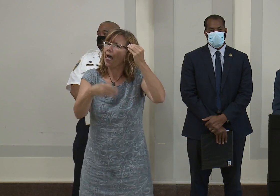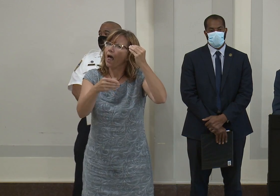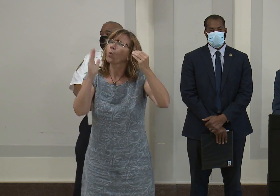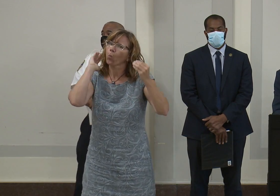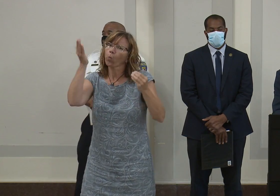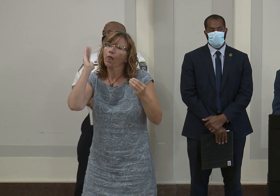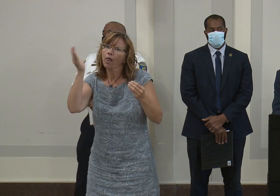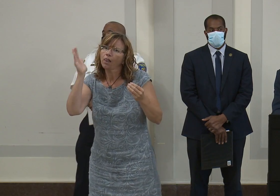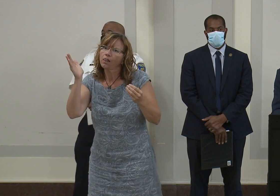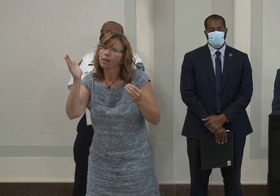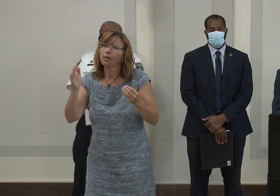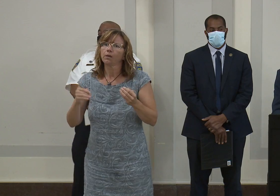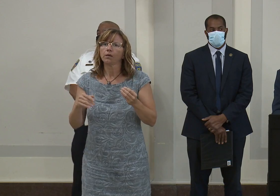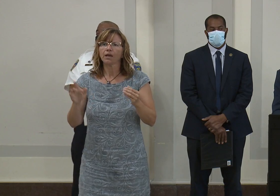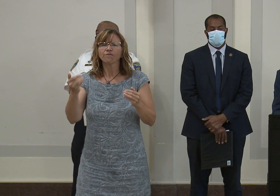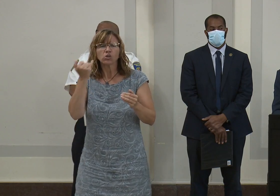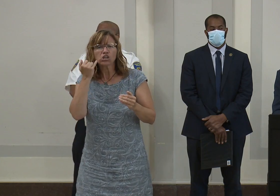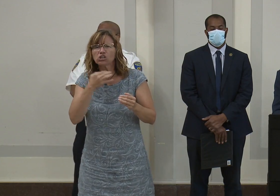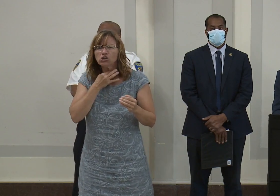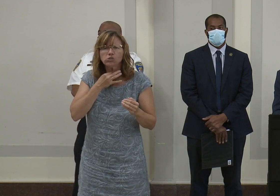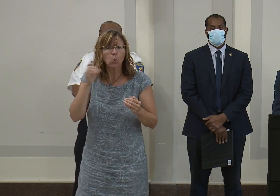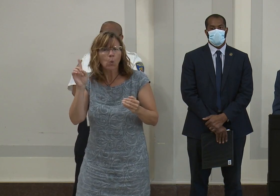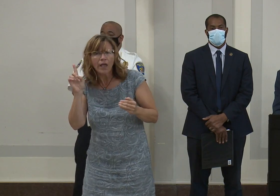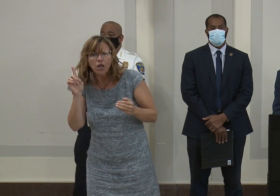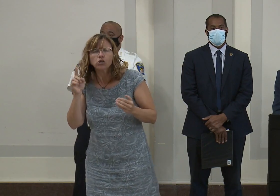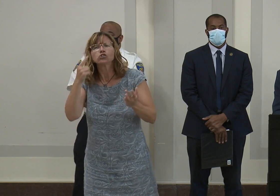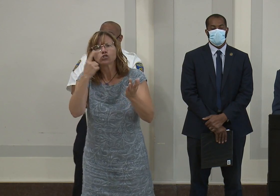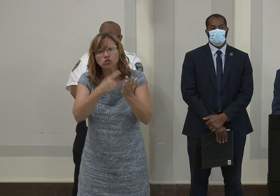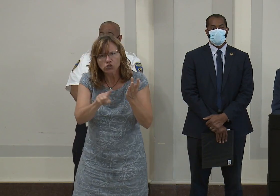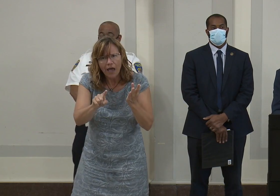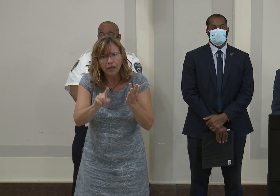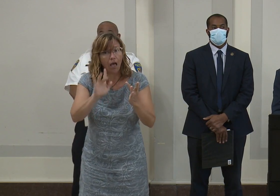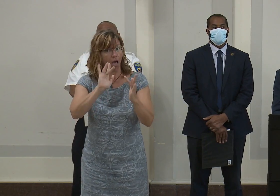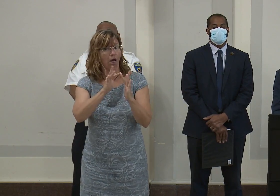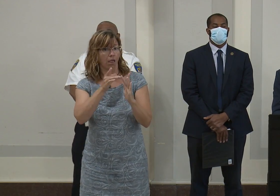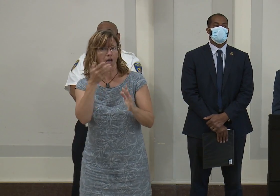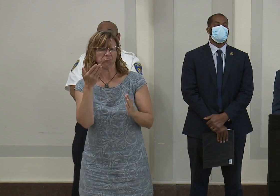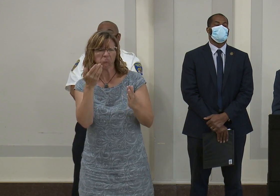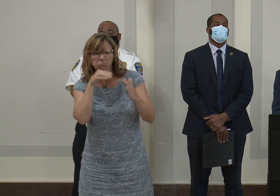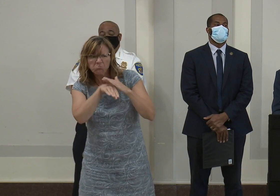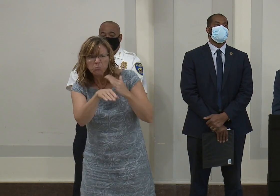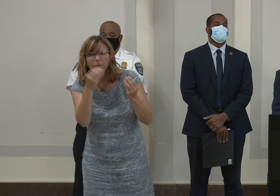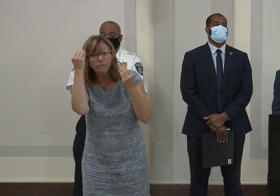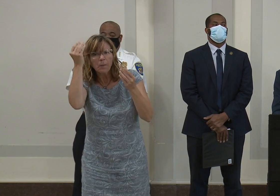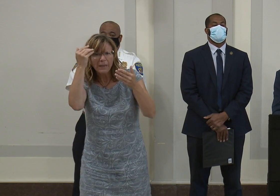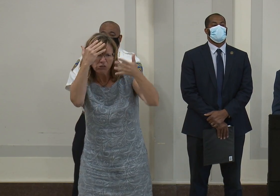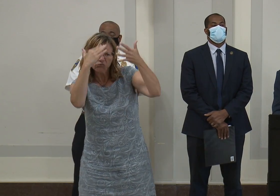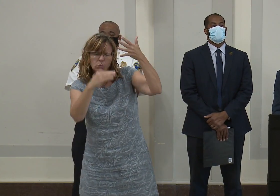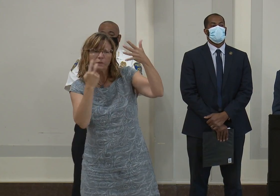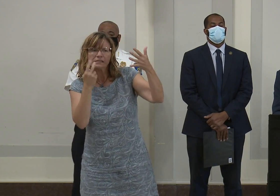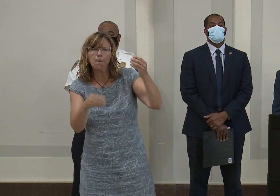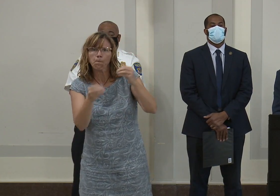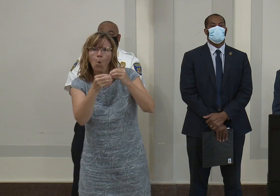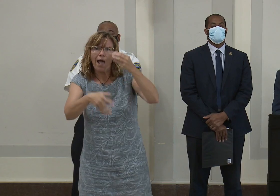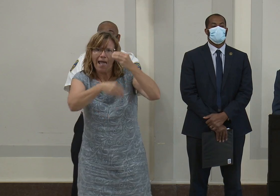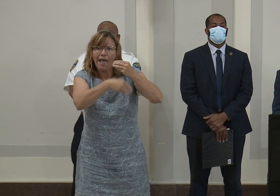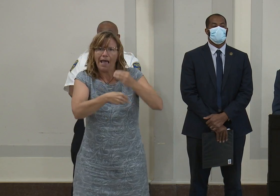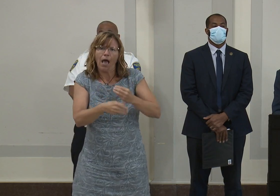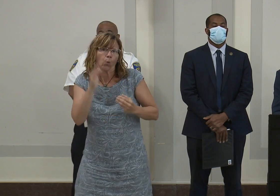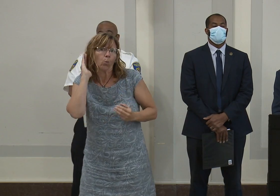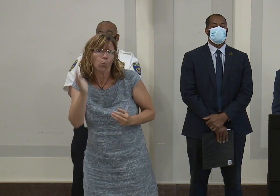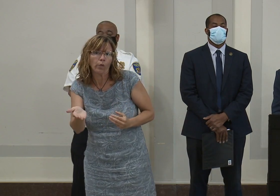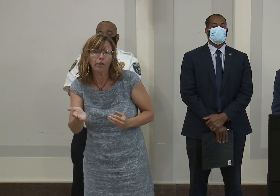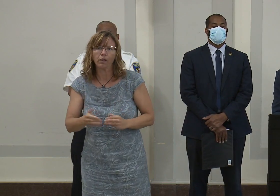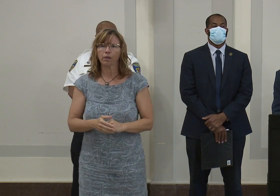and information regarding these services and others as we work the plan to reopen city buildings to the public in the